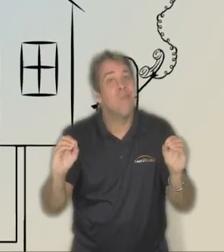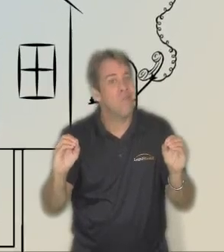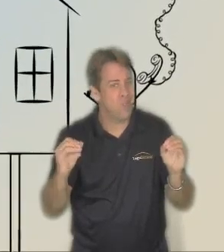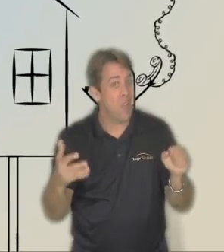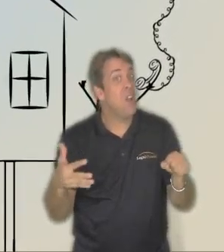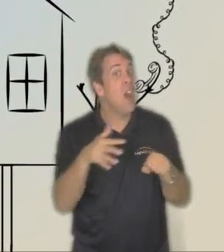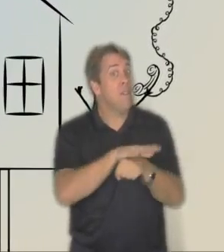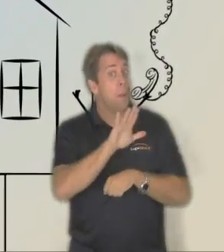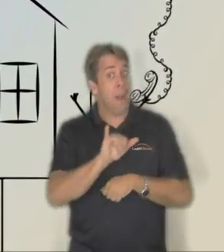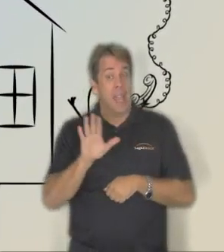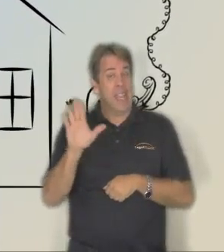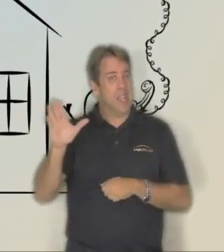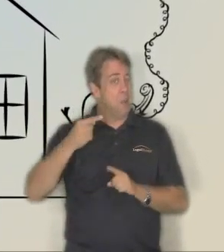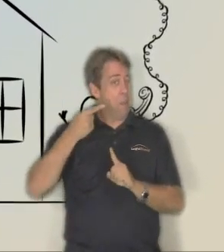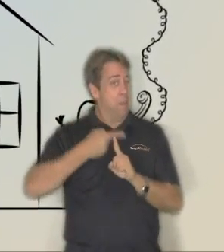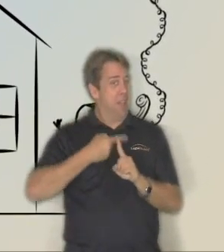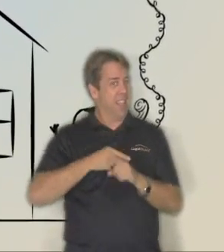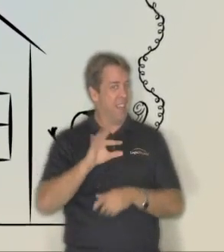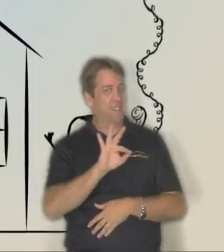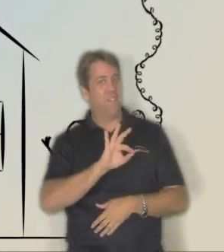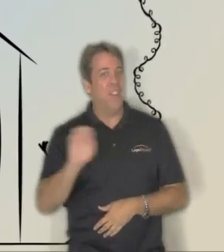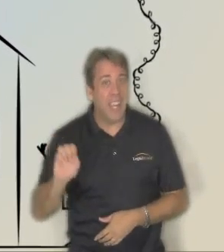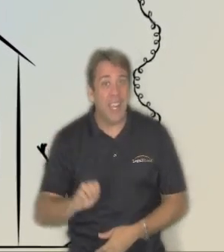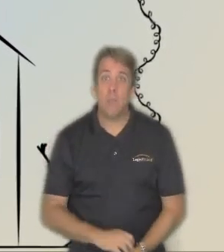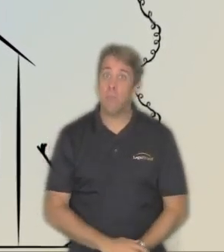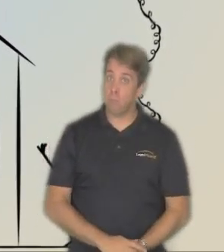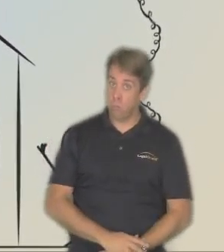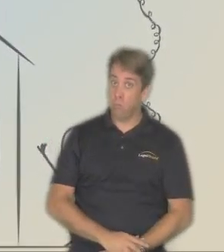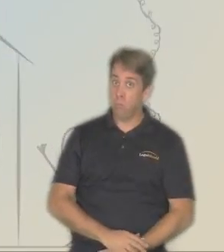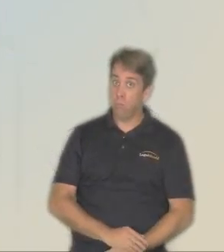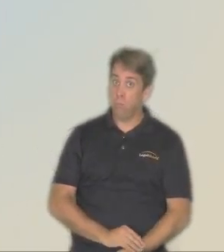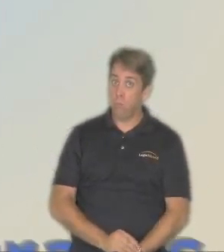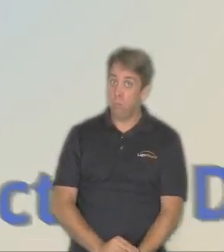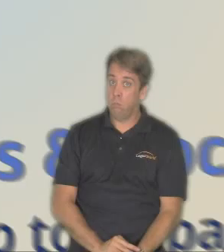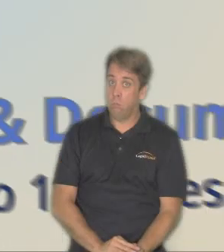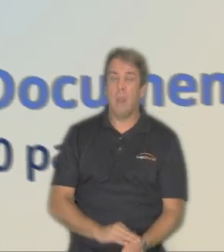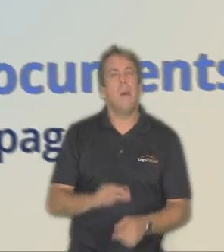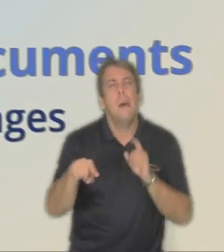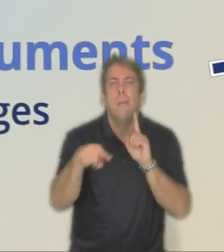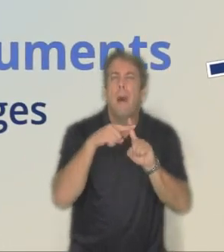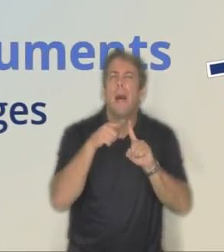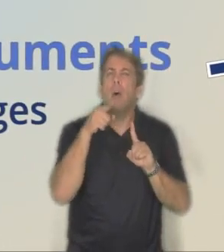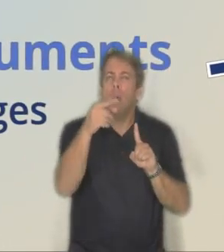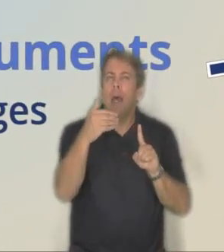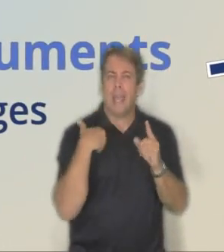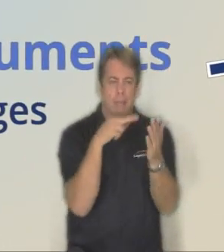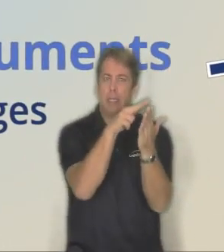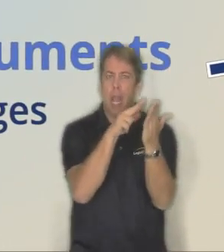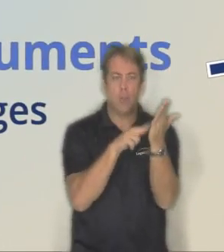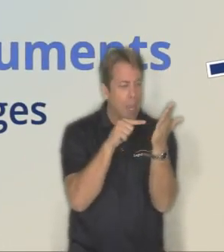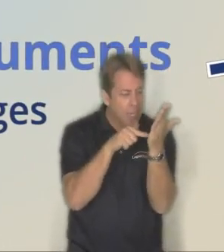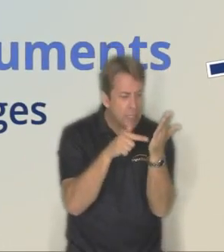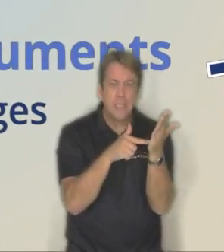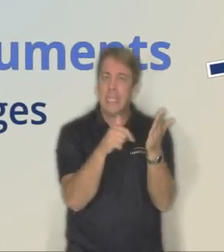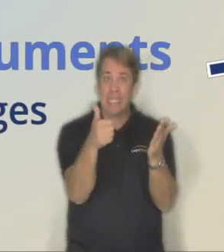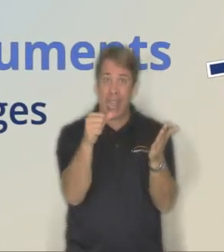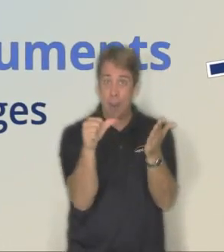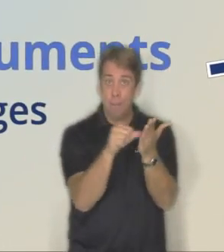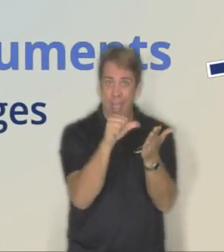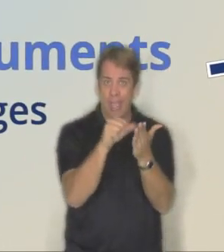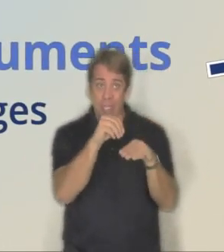was covered by his small monthly membership fee. Legal Shield will also review your contracts and documents up to 10 pages